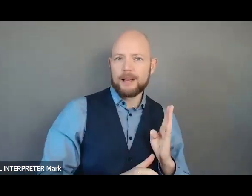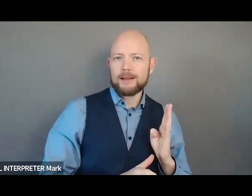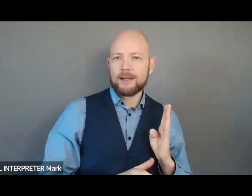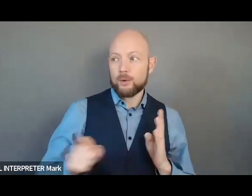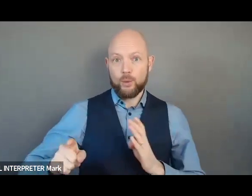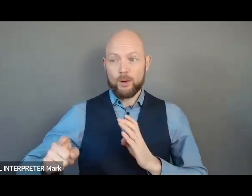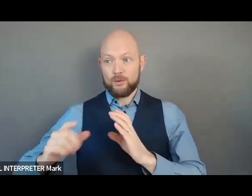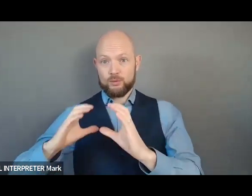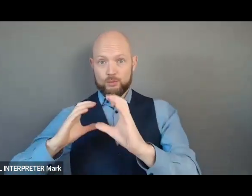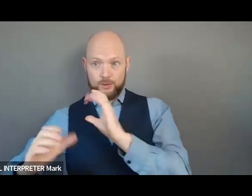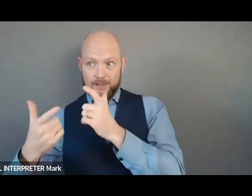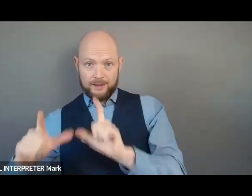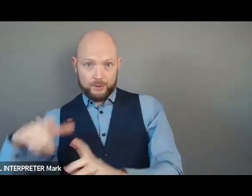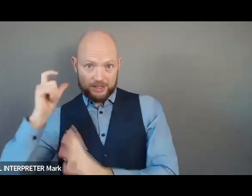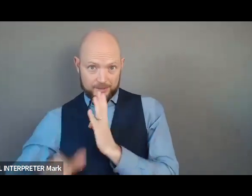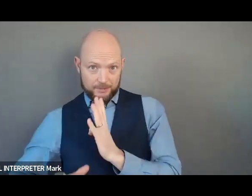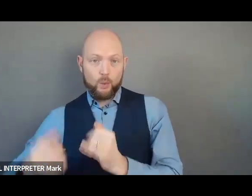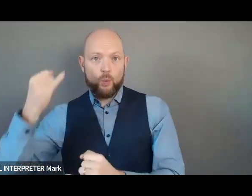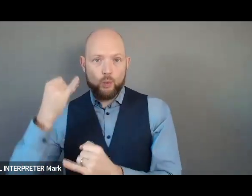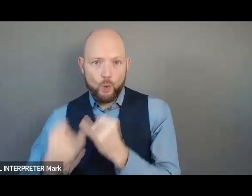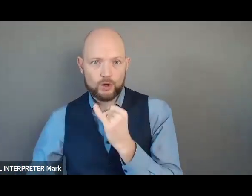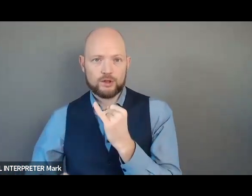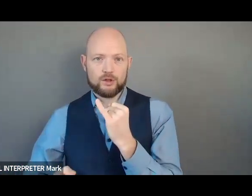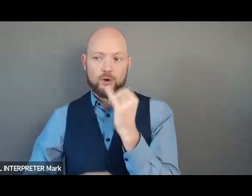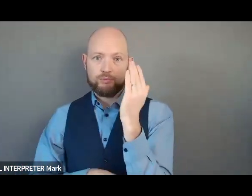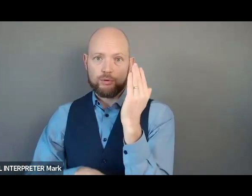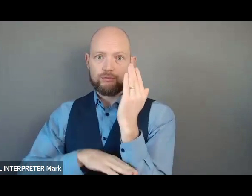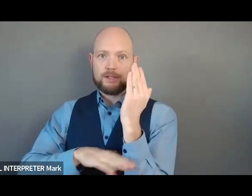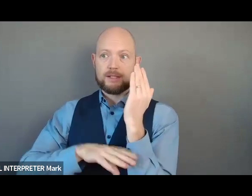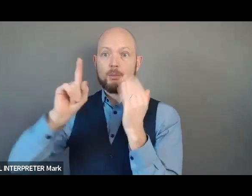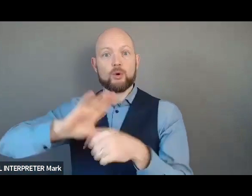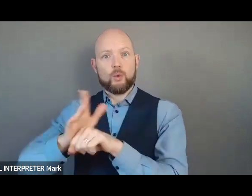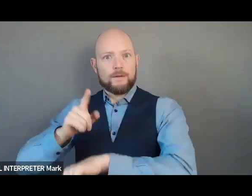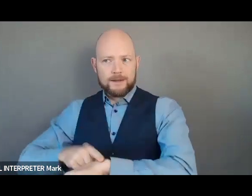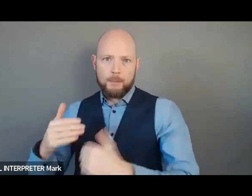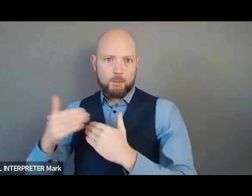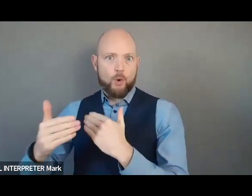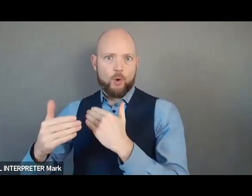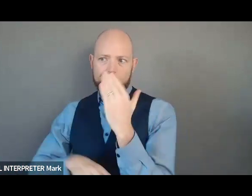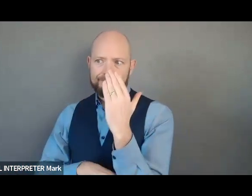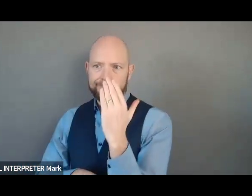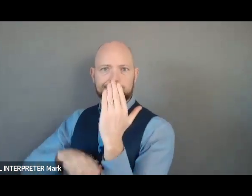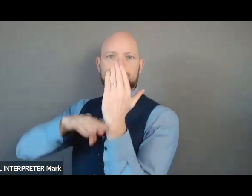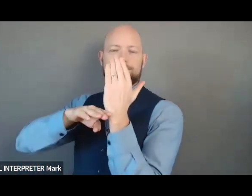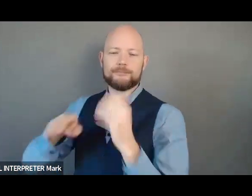they perceived their career progress. And then racially minoritized people